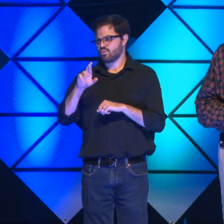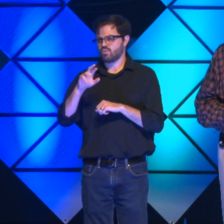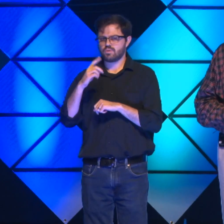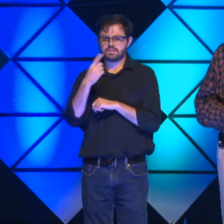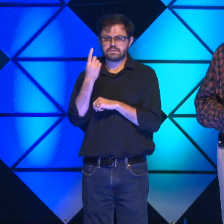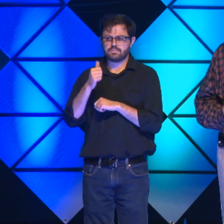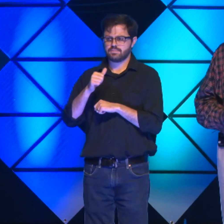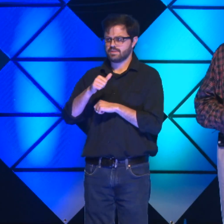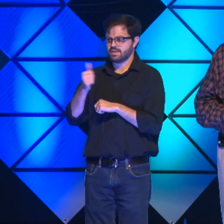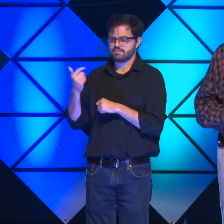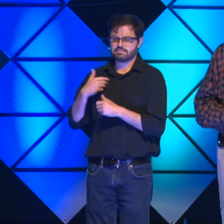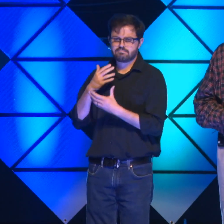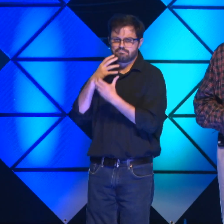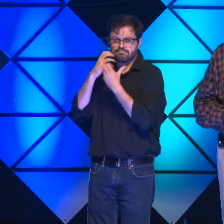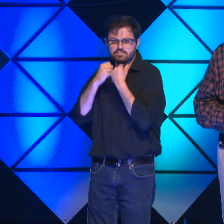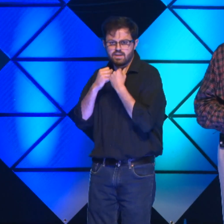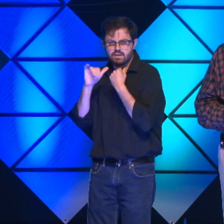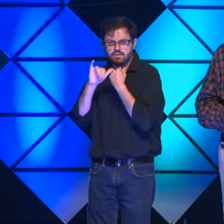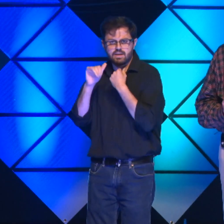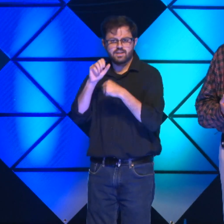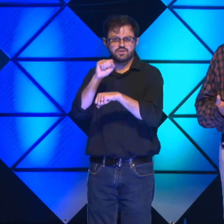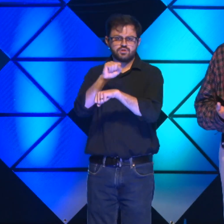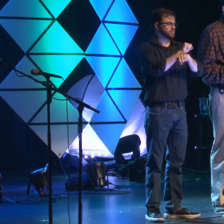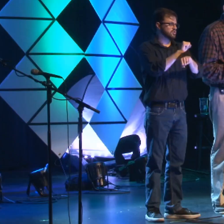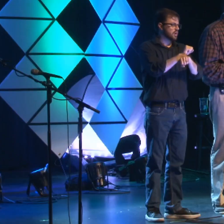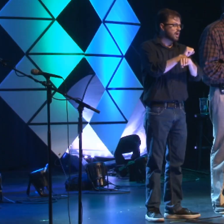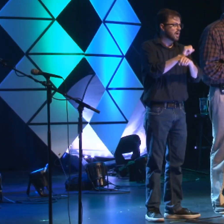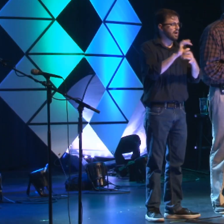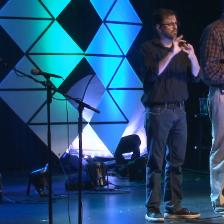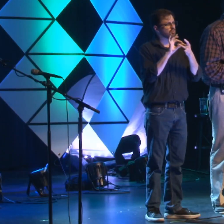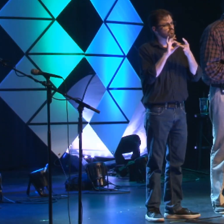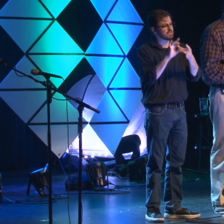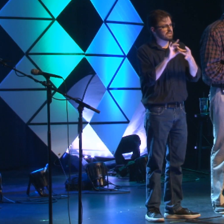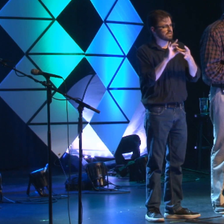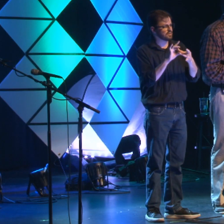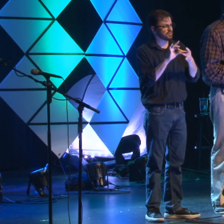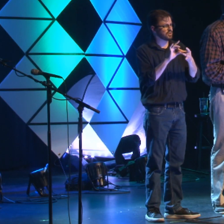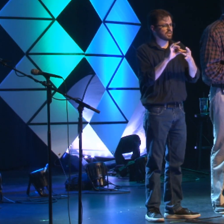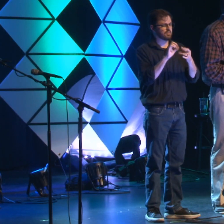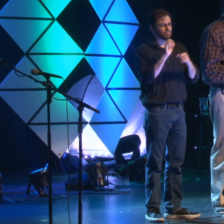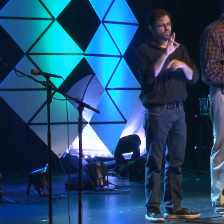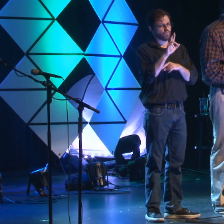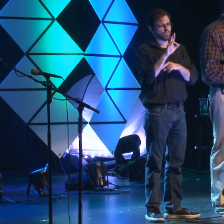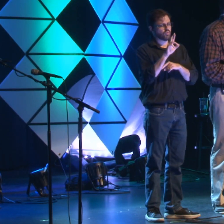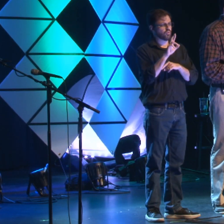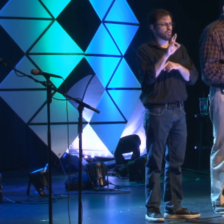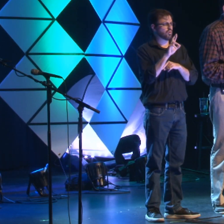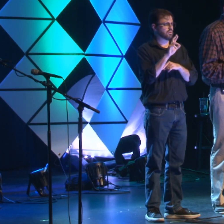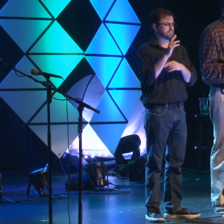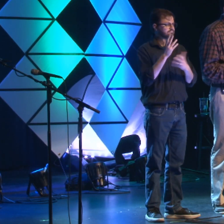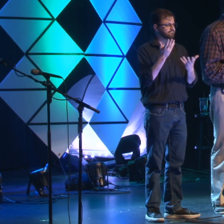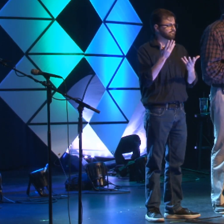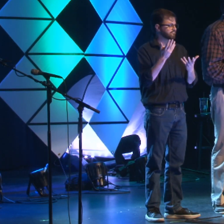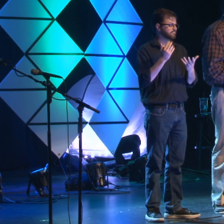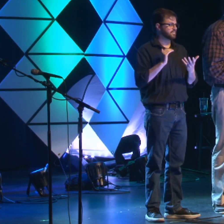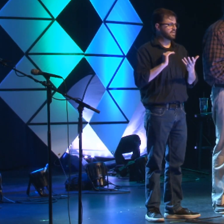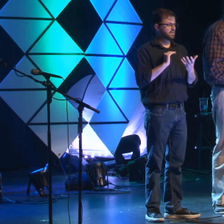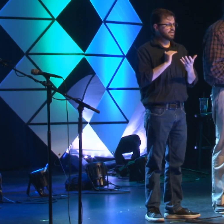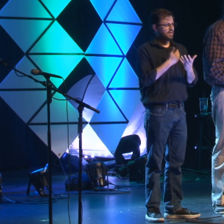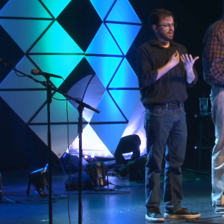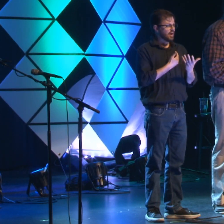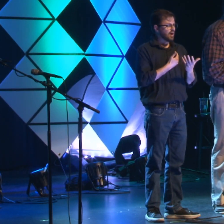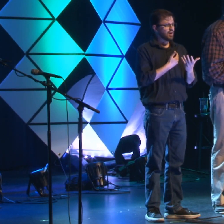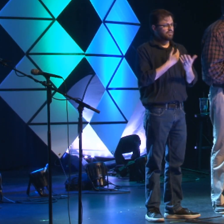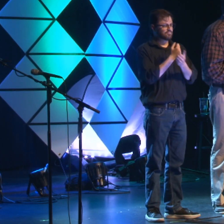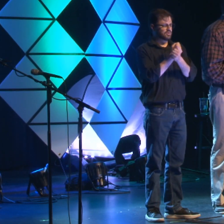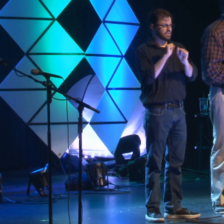the loss of a job or a relationship, or maybe it's just the loss